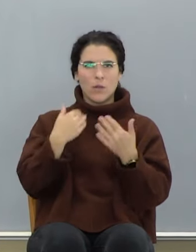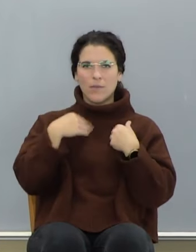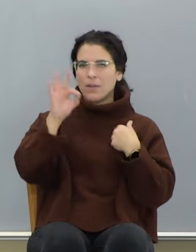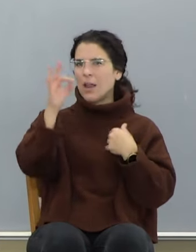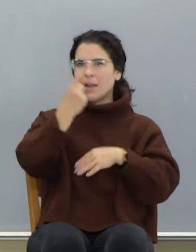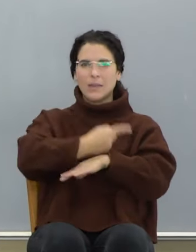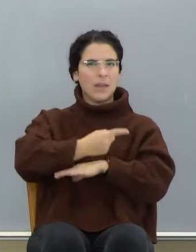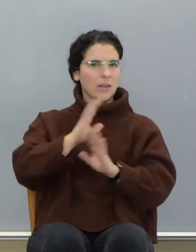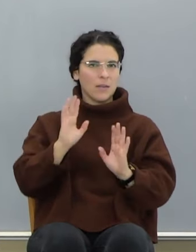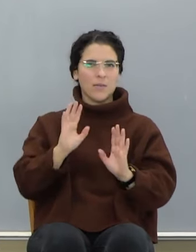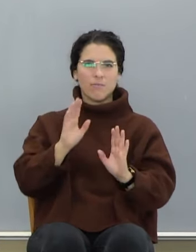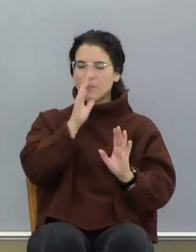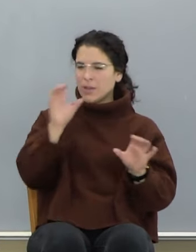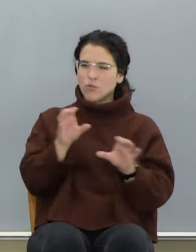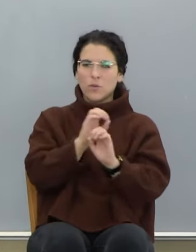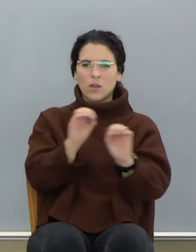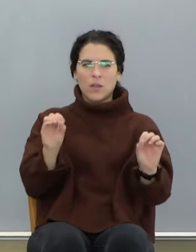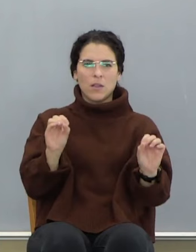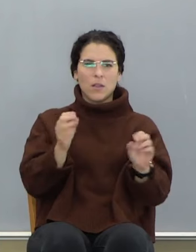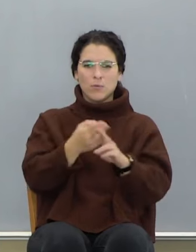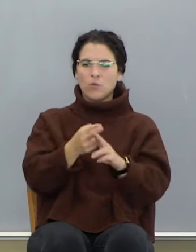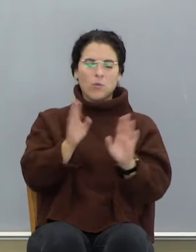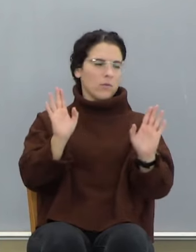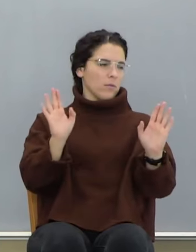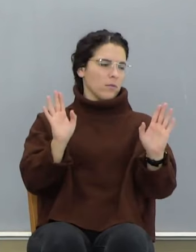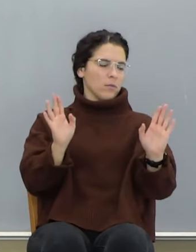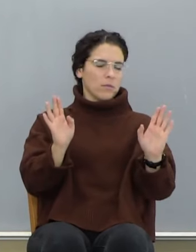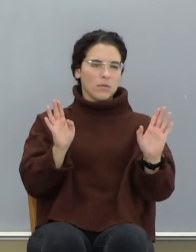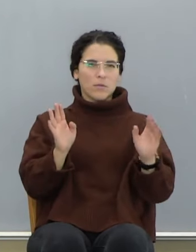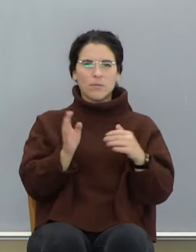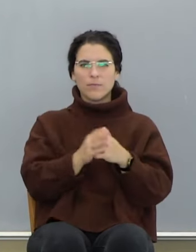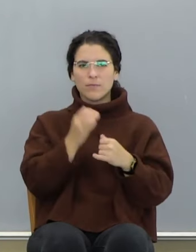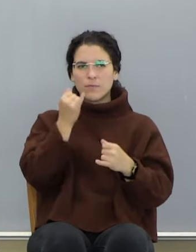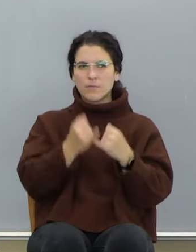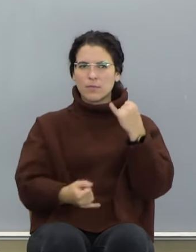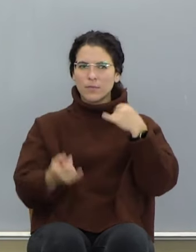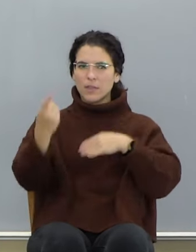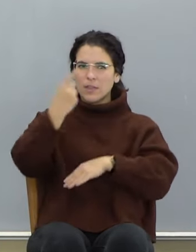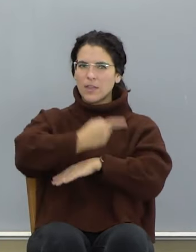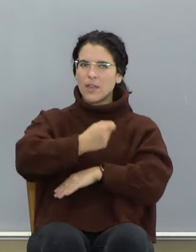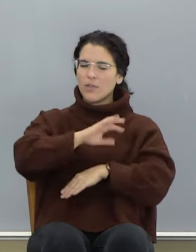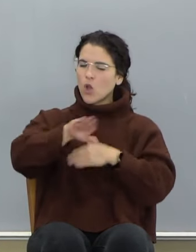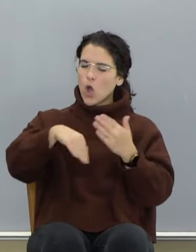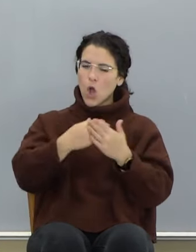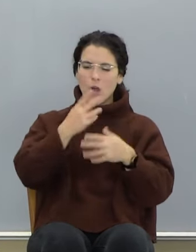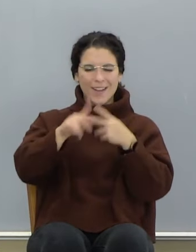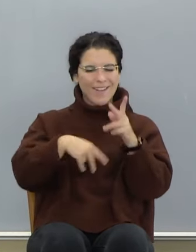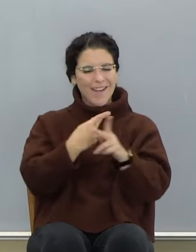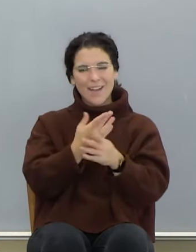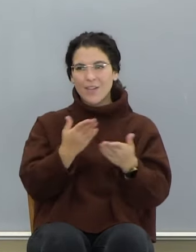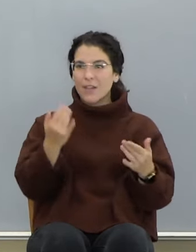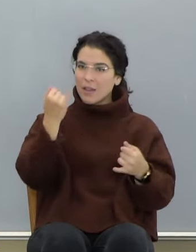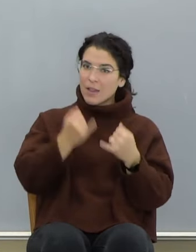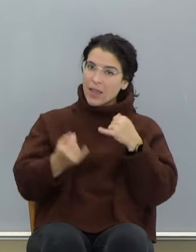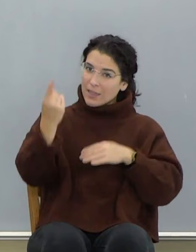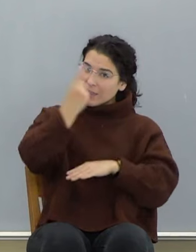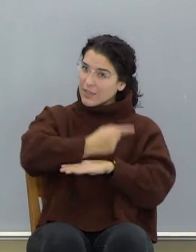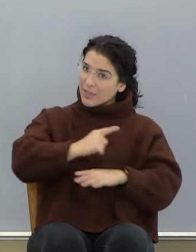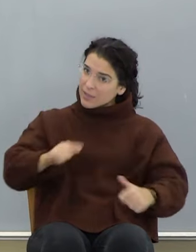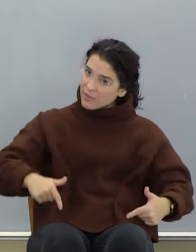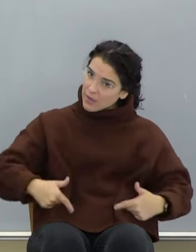I'm not doing anything here, right? I'm short. So women, you have the last days of all sorts of things. The last days of